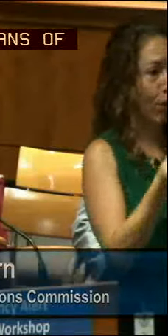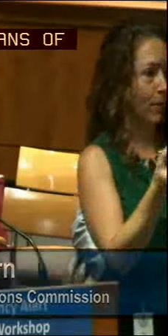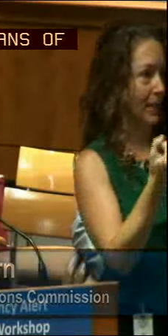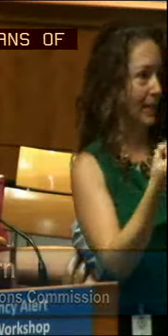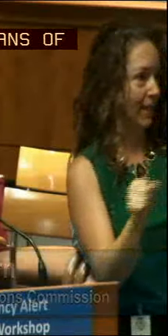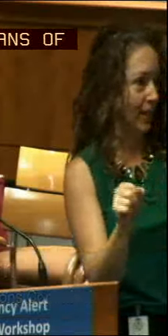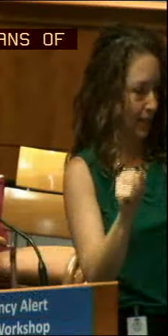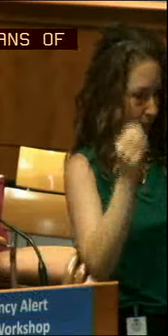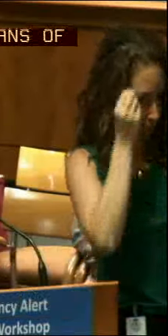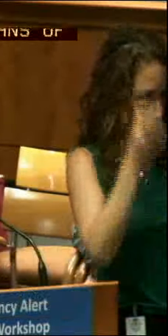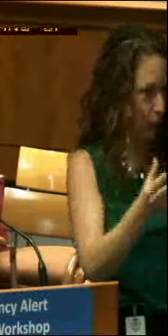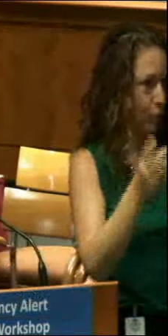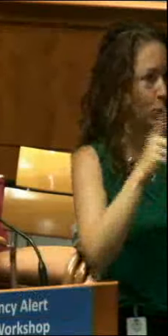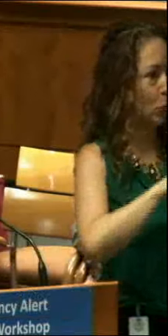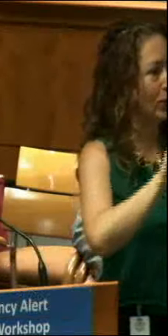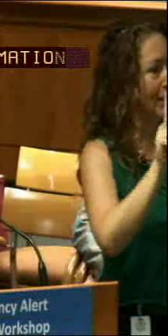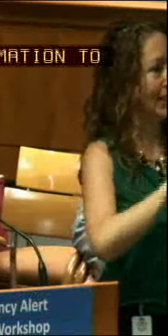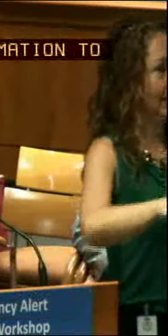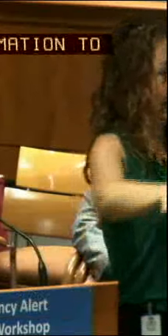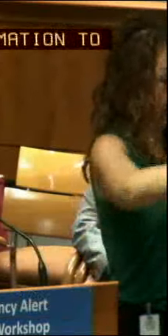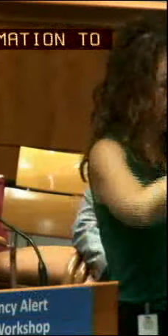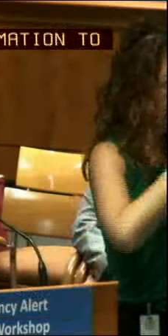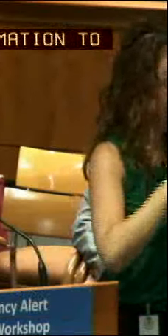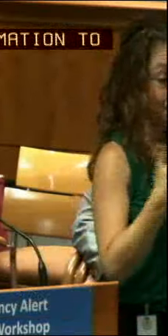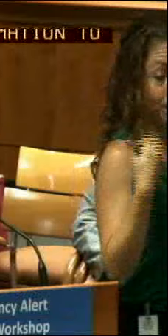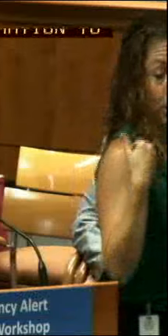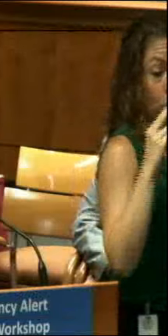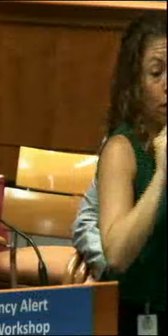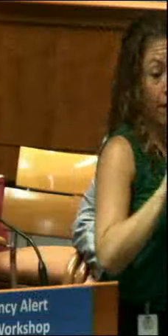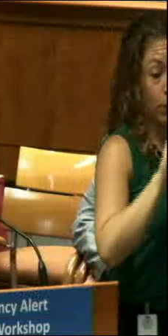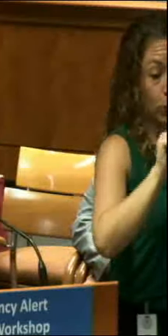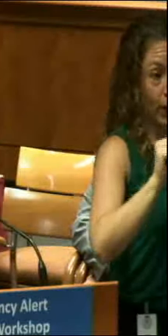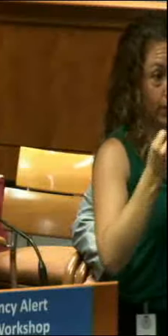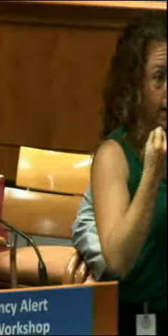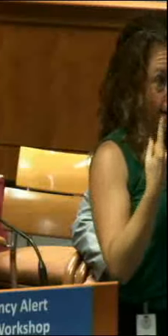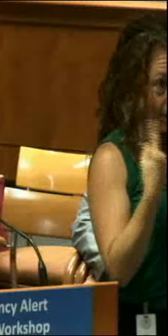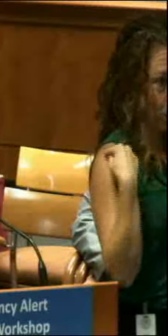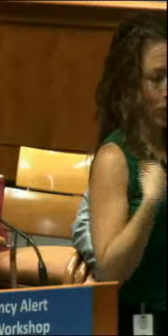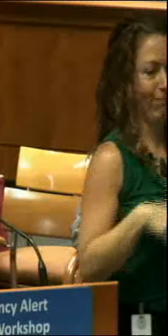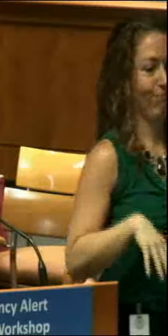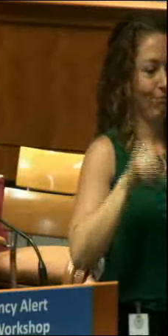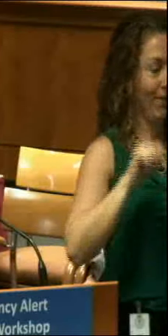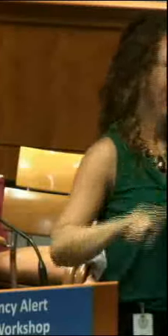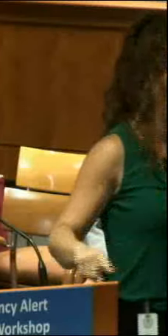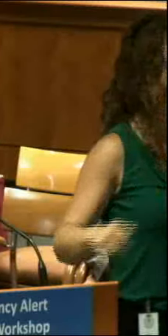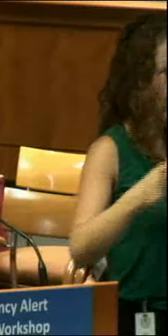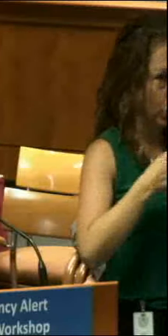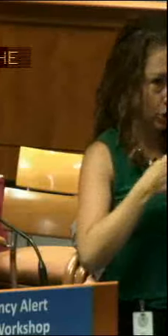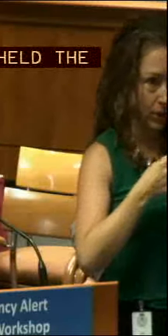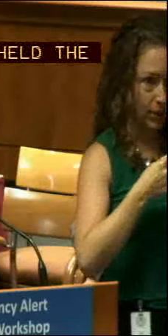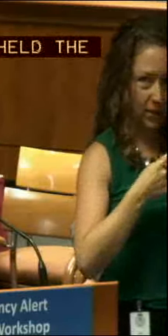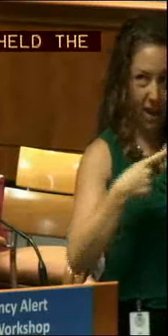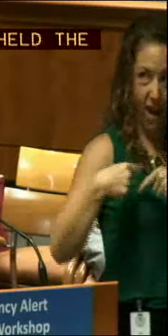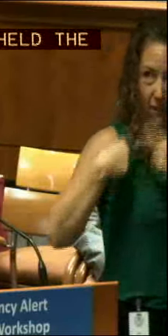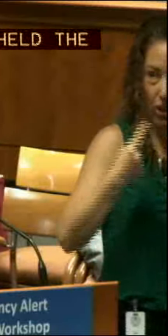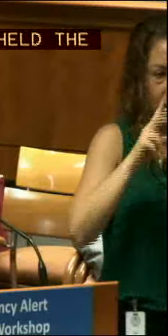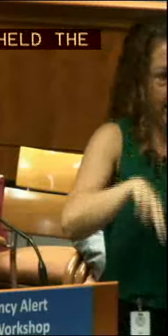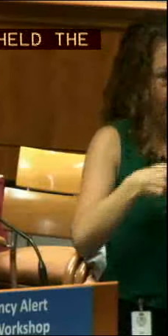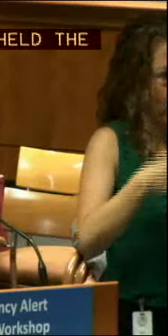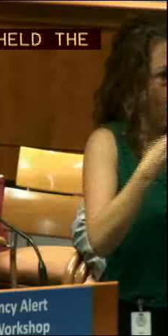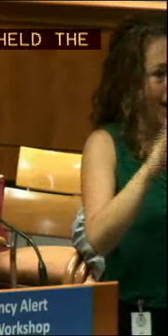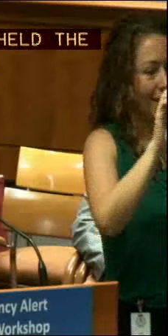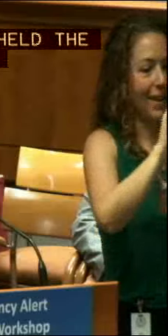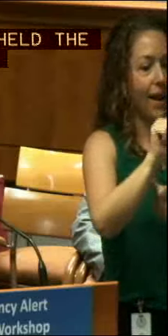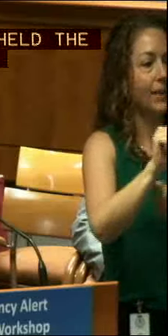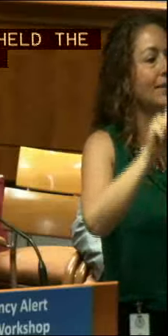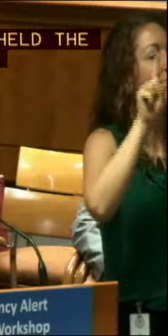In November of 2011, we held the first ever nationwide EAS test